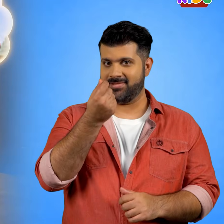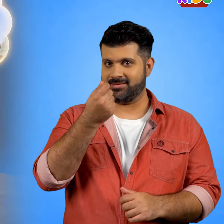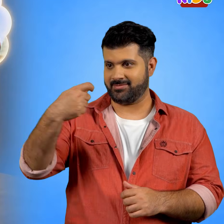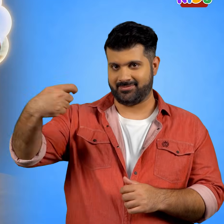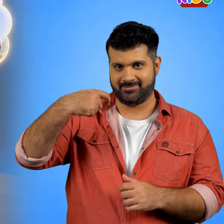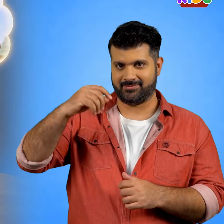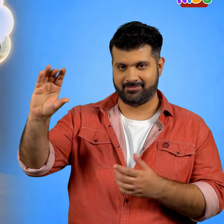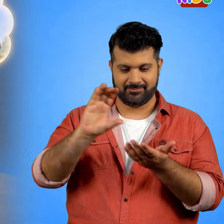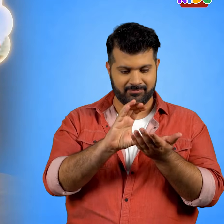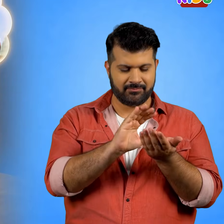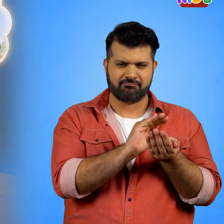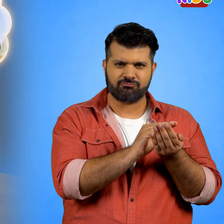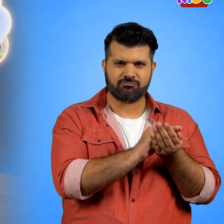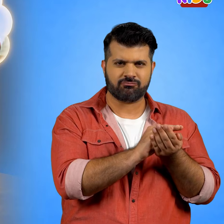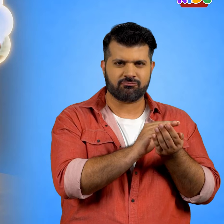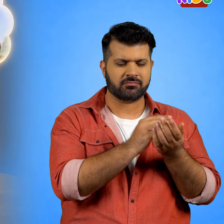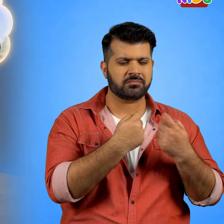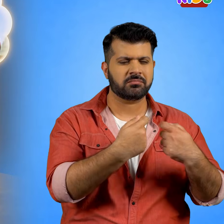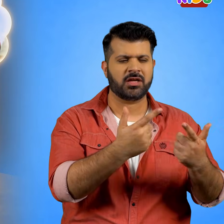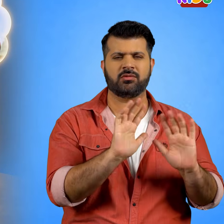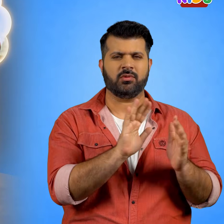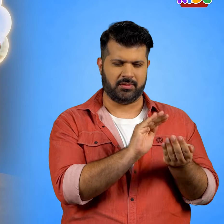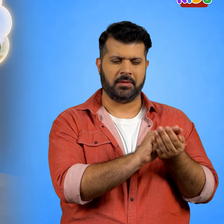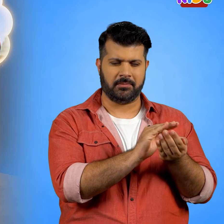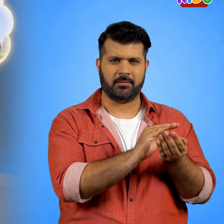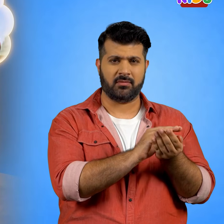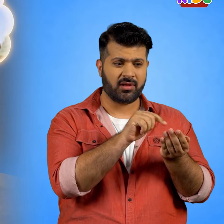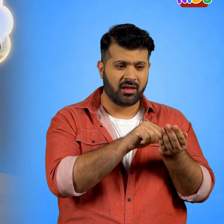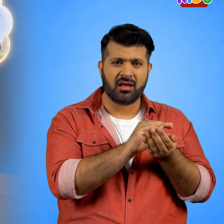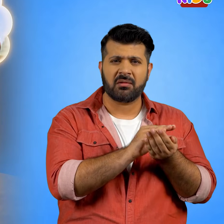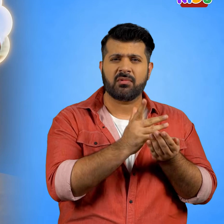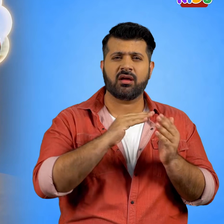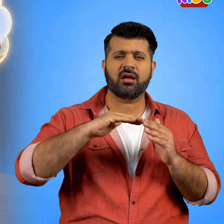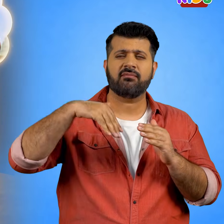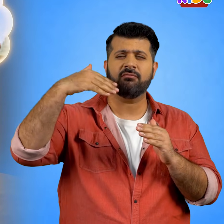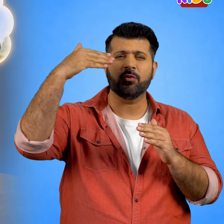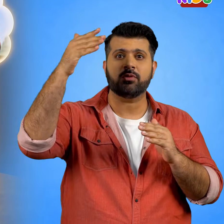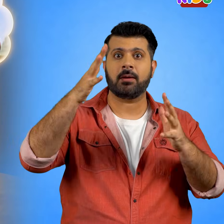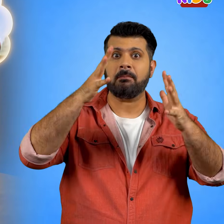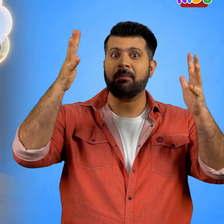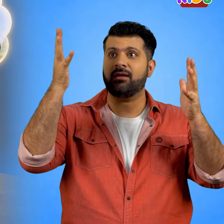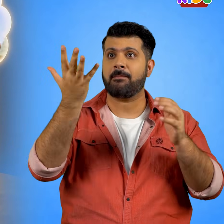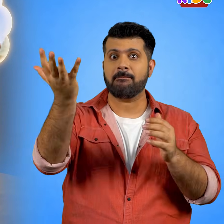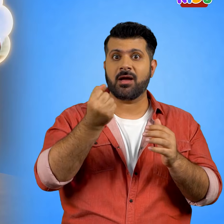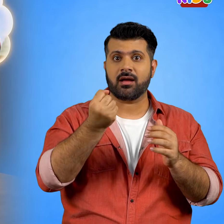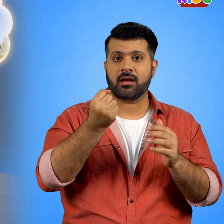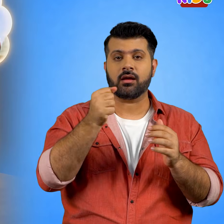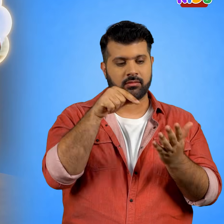If we don't spend all our income and keep some money aside to buy something big in the future,